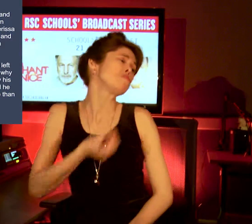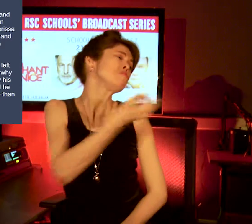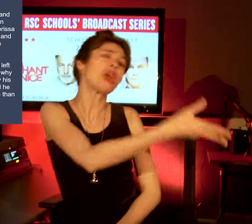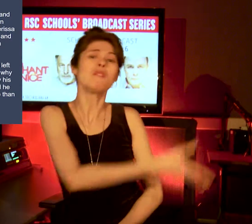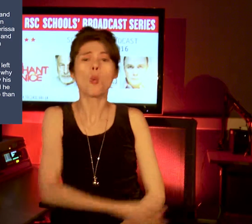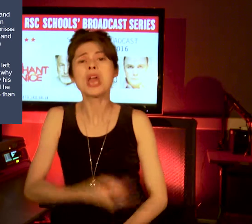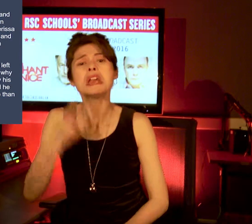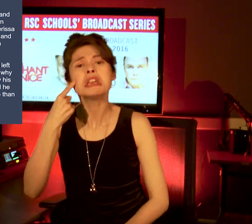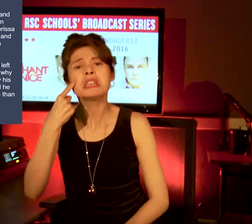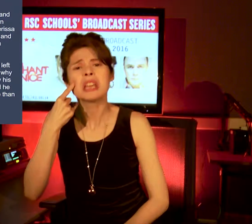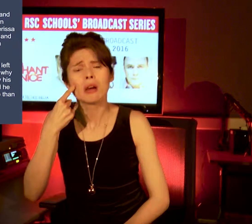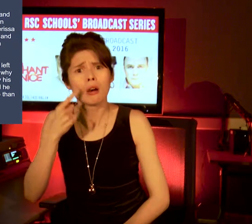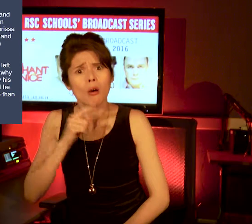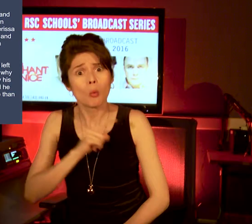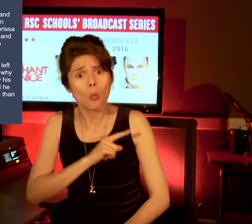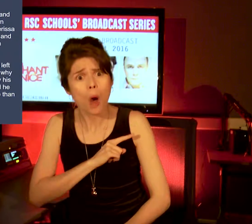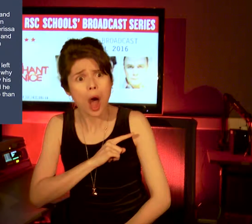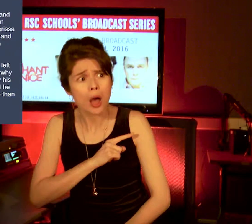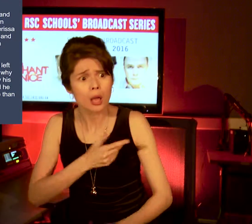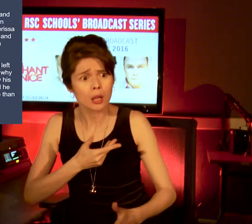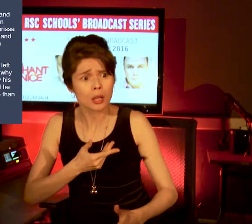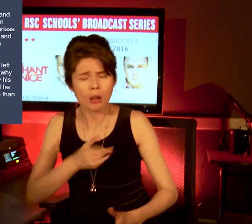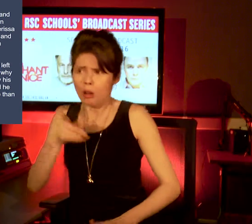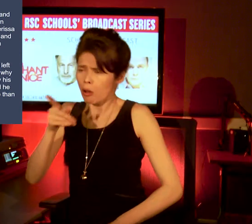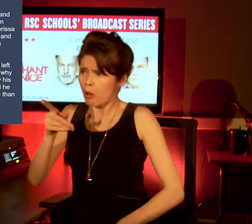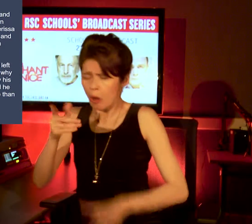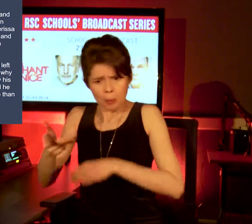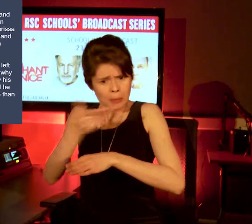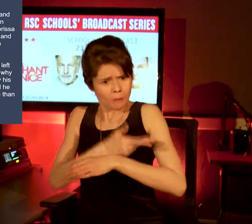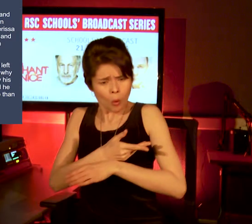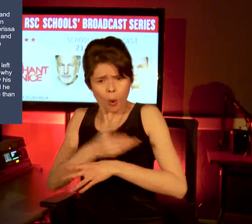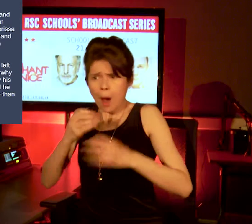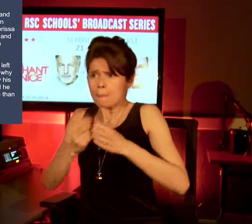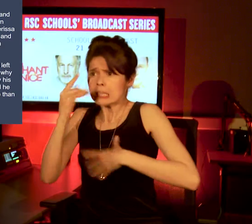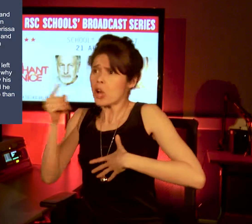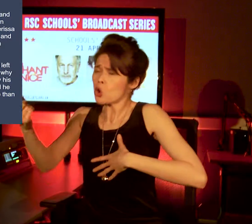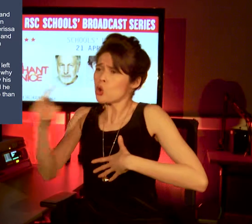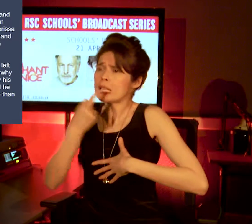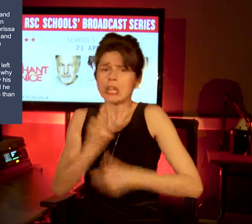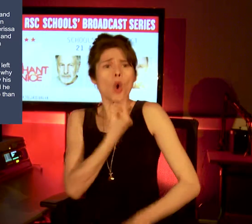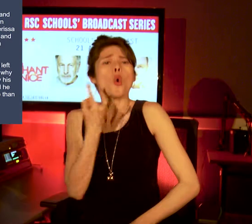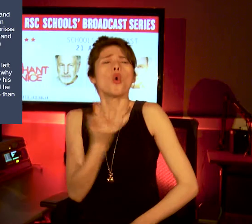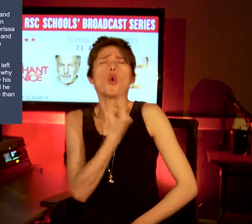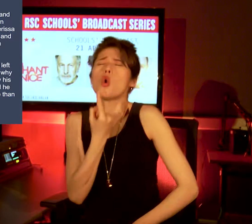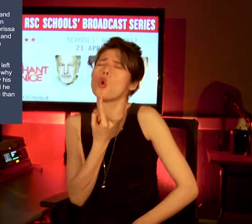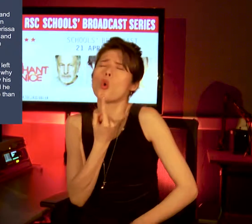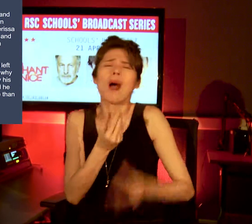and why he said he valued Antonio more